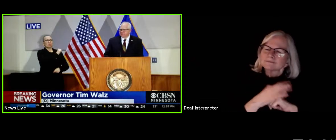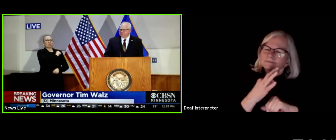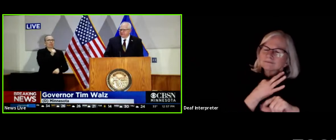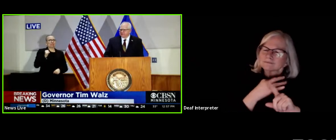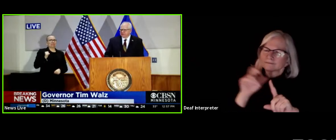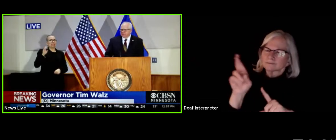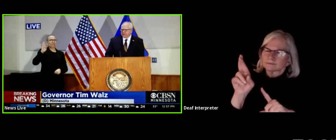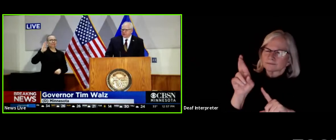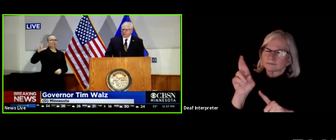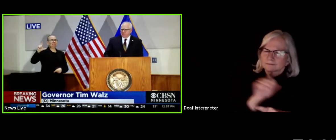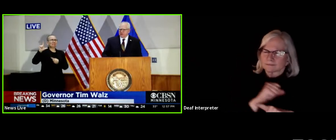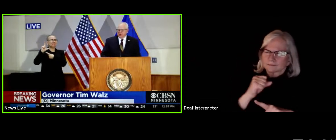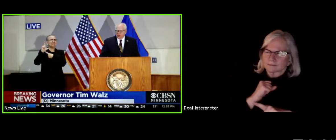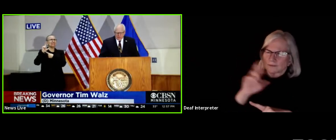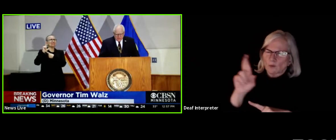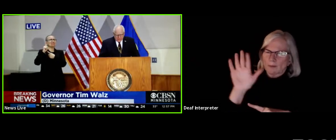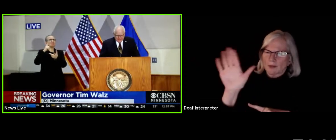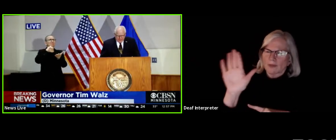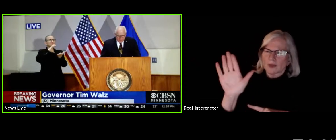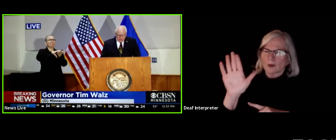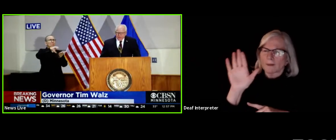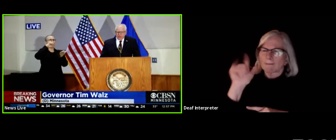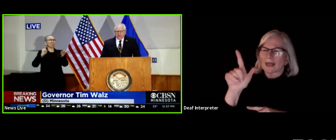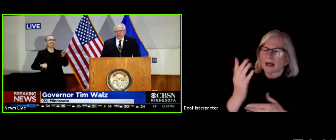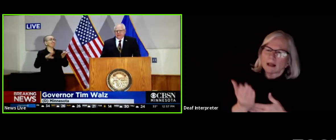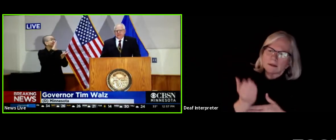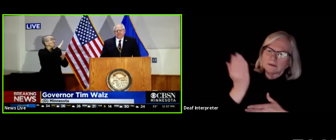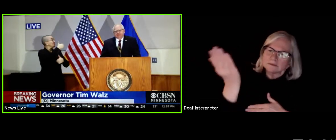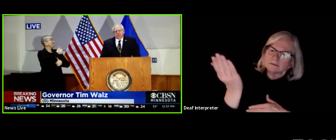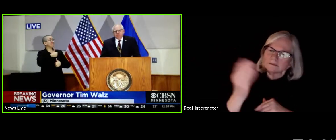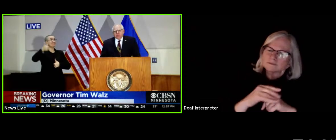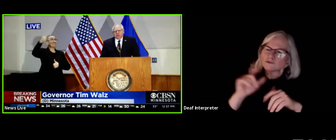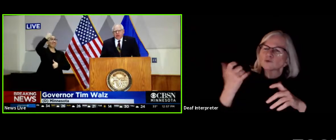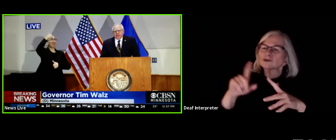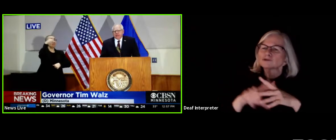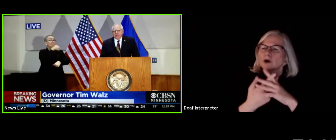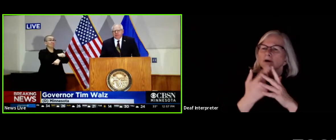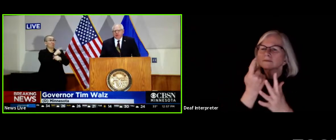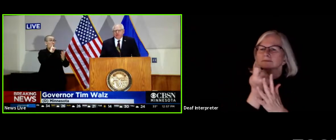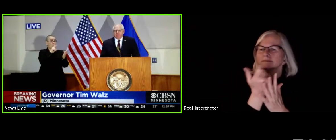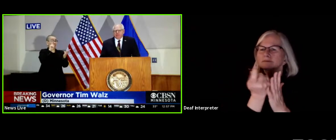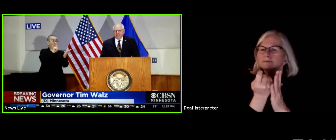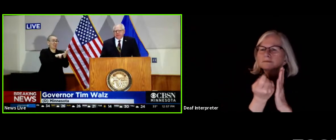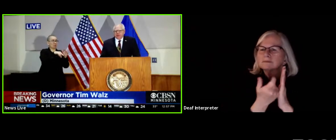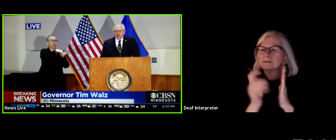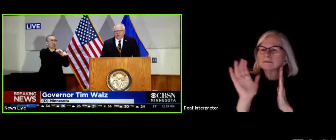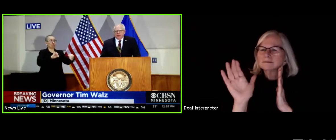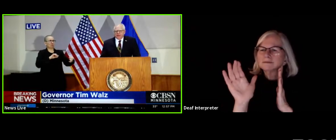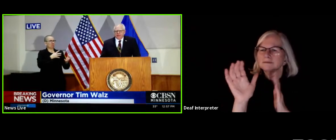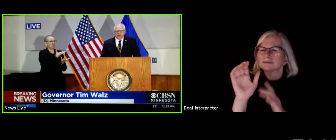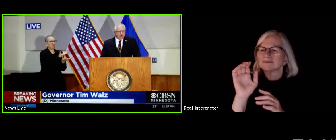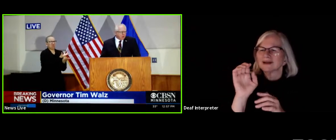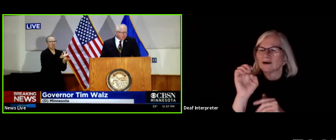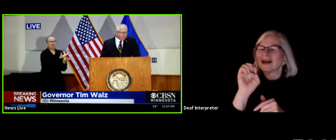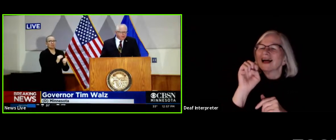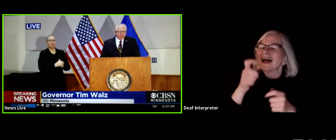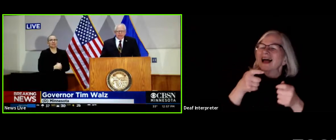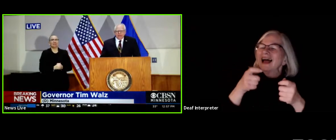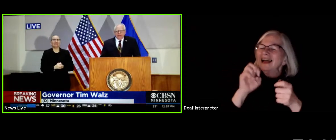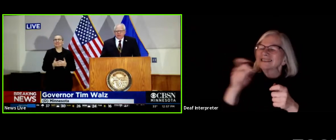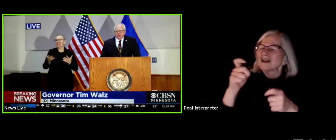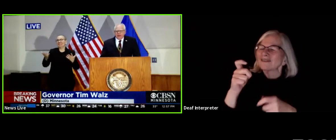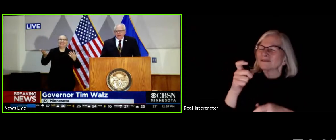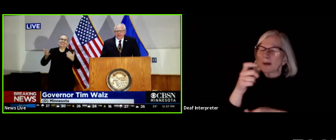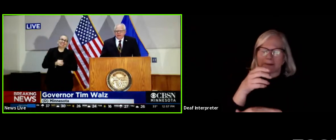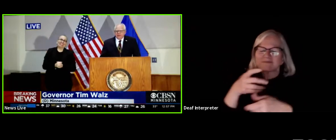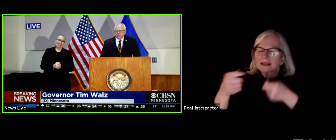your executive powers. Yeah, well, look, whether it be a global pandemic or whether it be